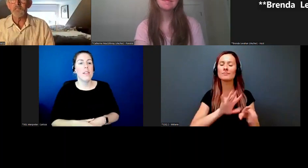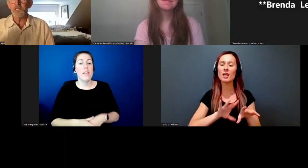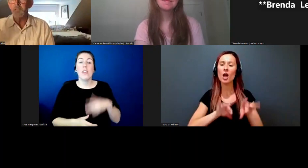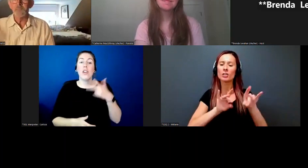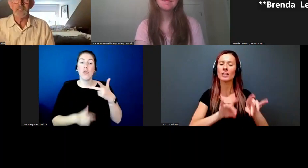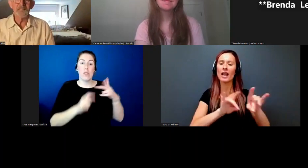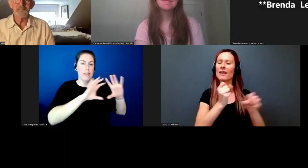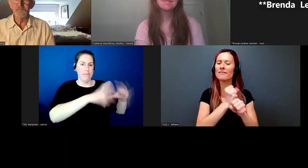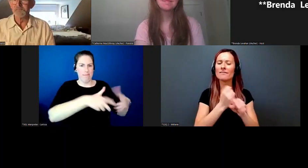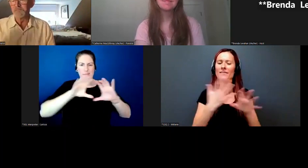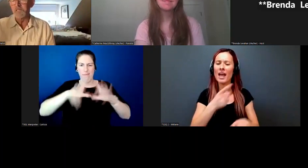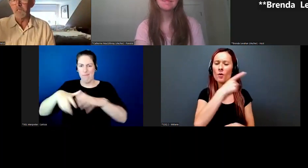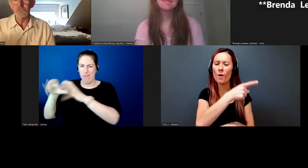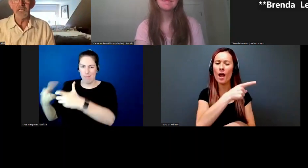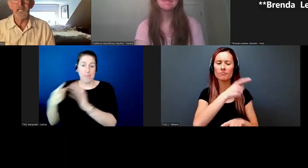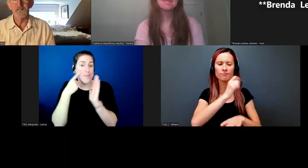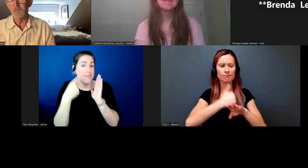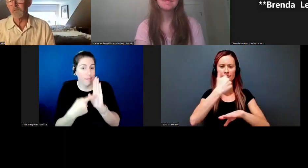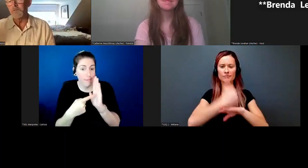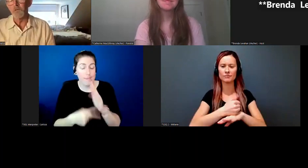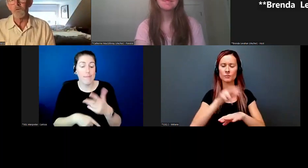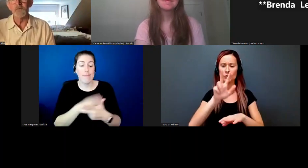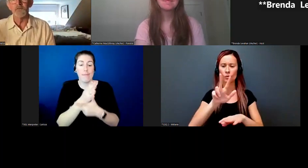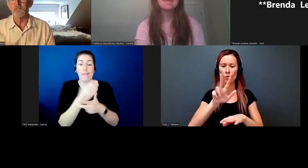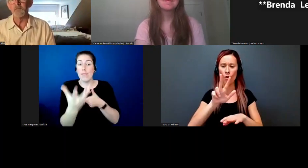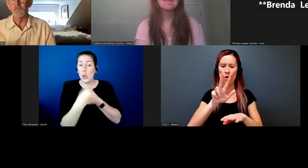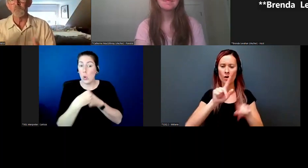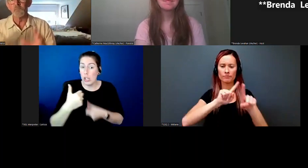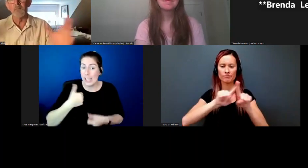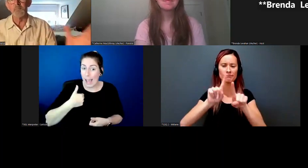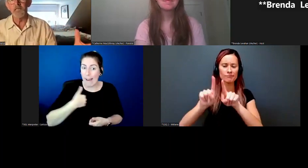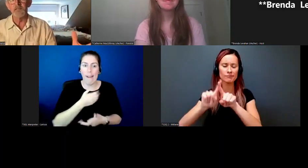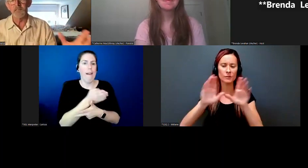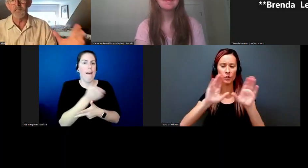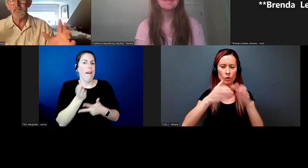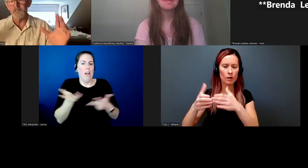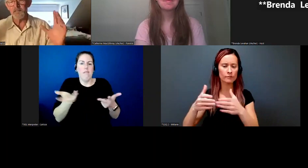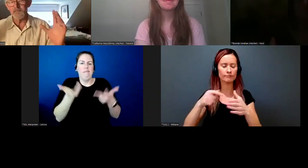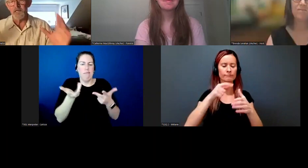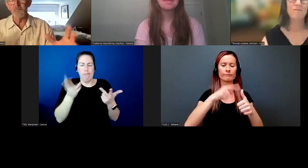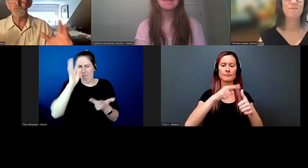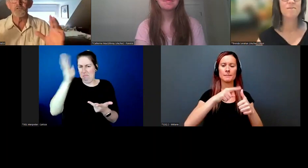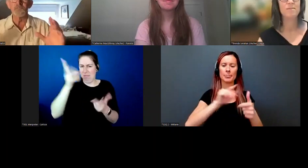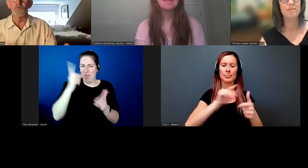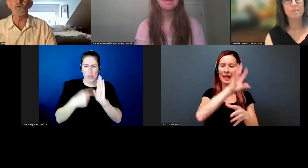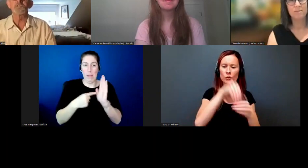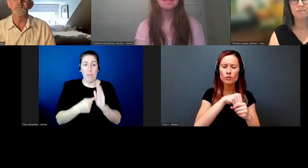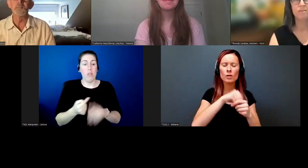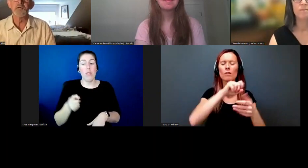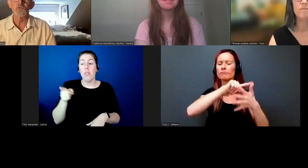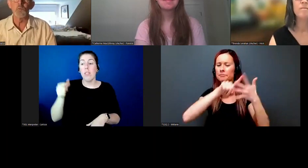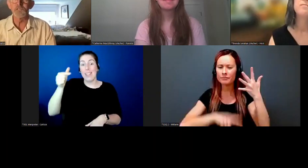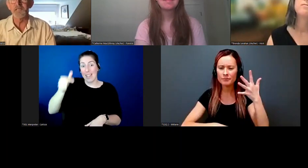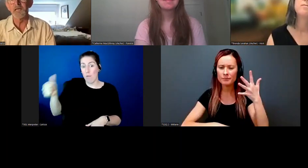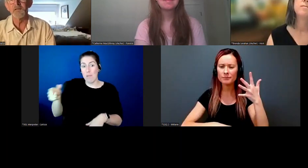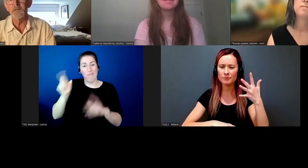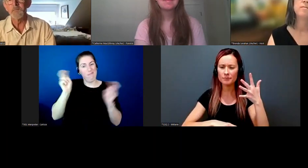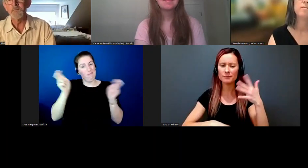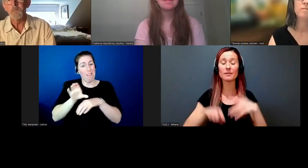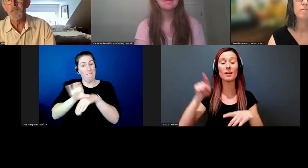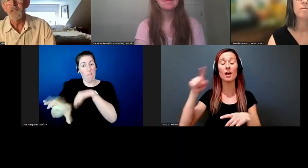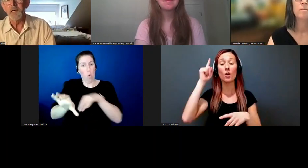whether that might be, you know, Inclusion Canada or whoever, you know, the government sort of forced them to work